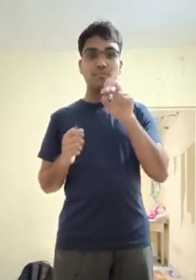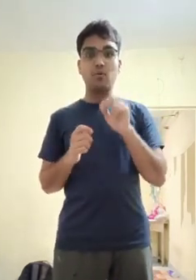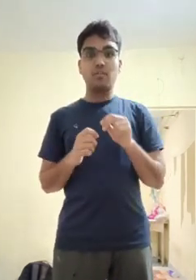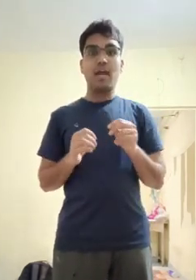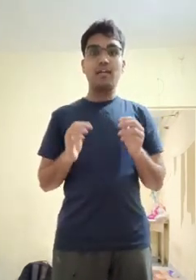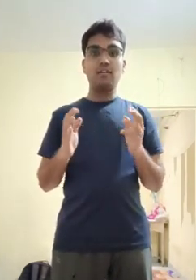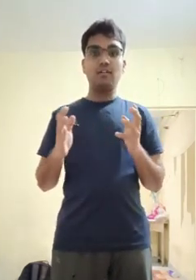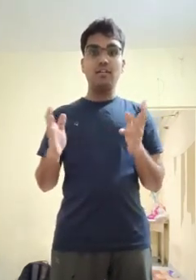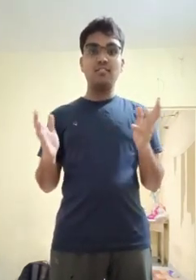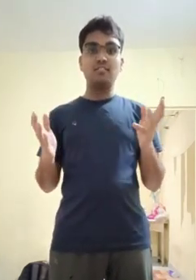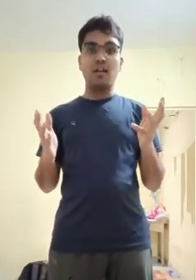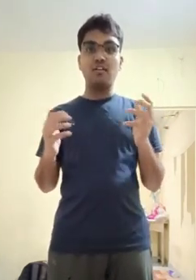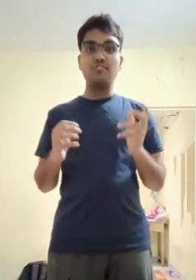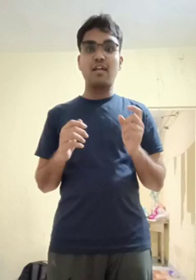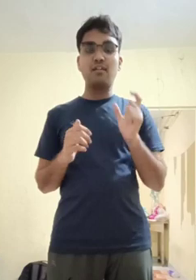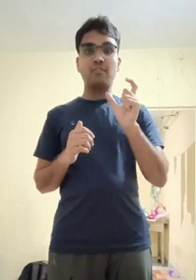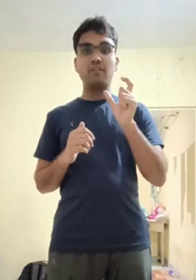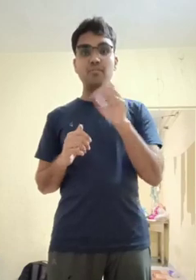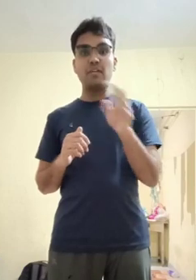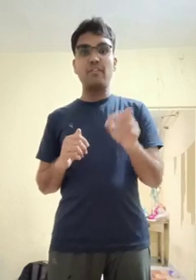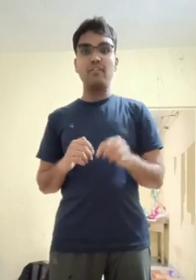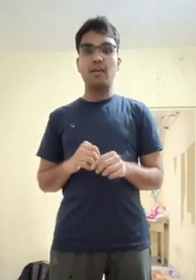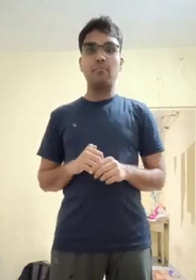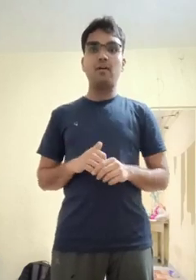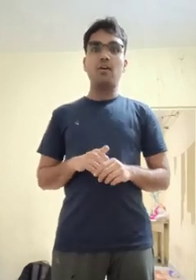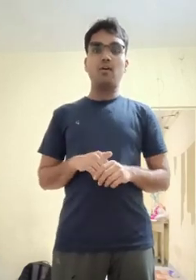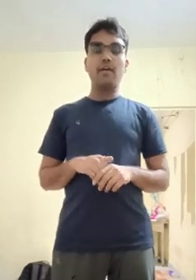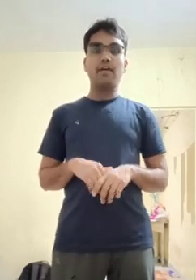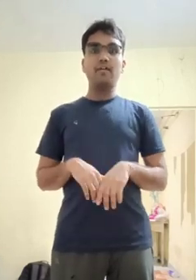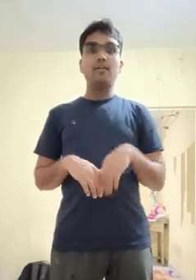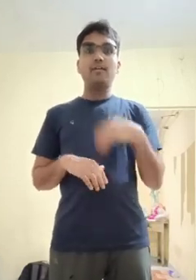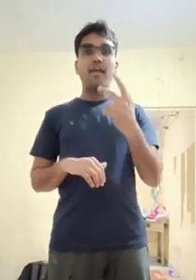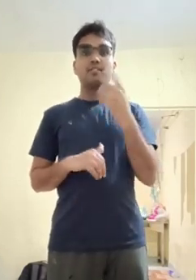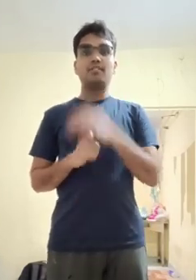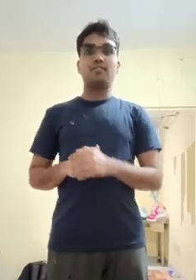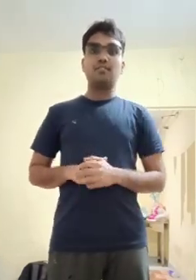both and let's understand difference between them. Okay, next,